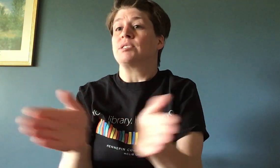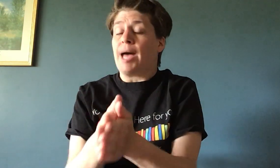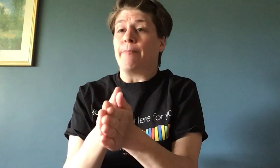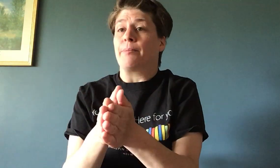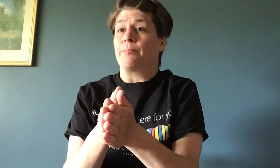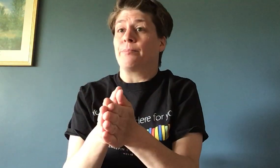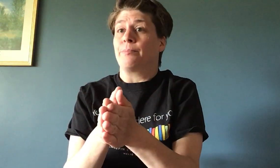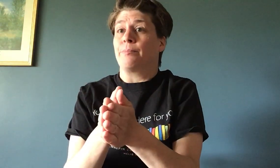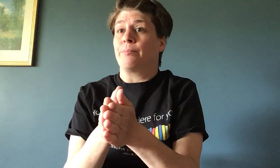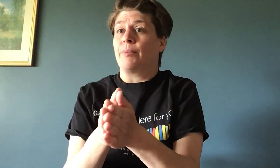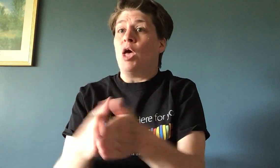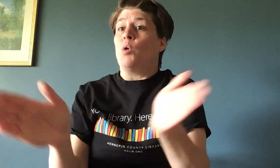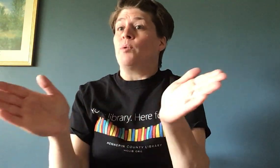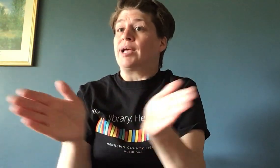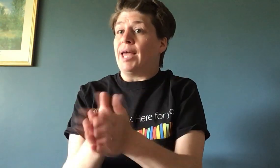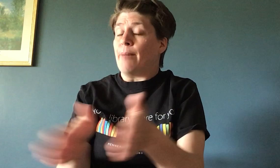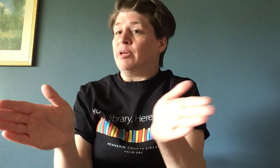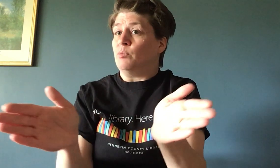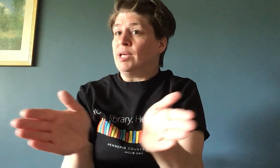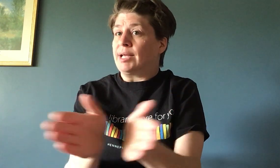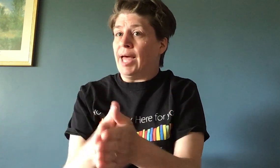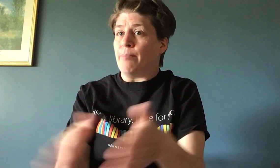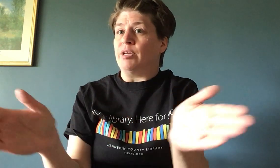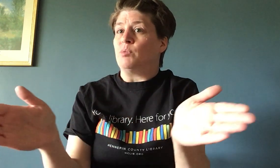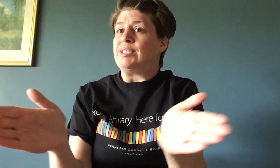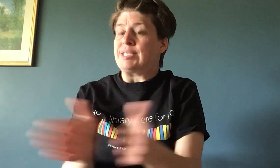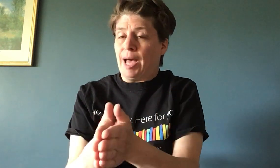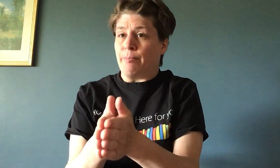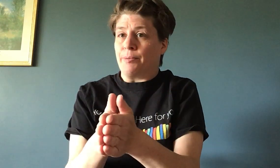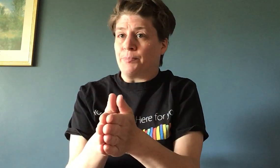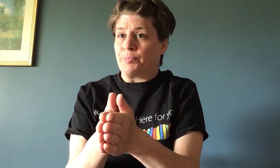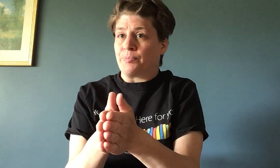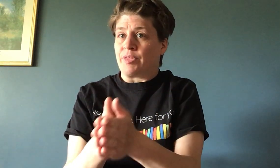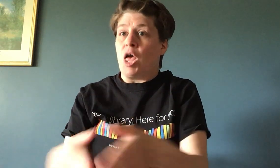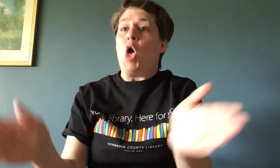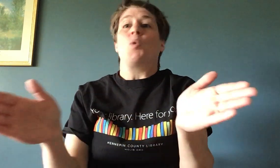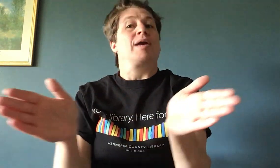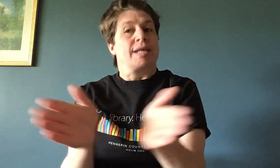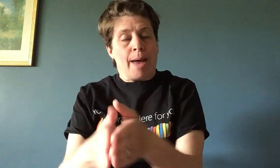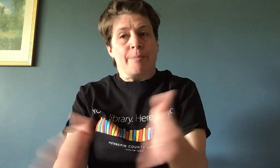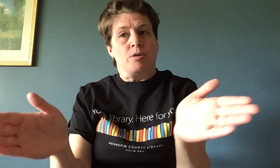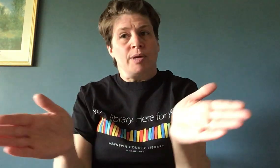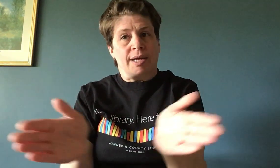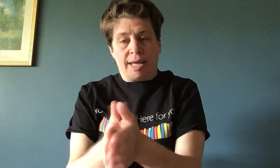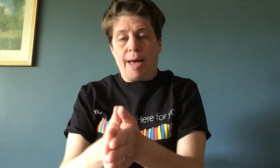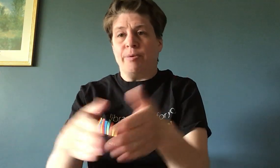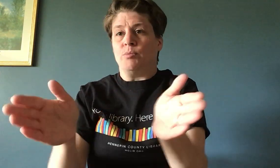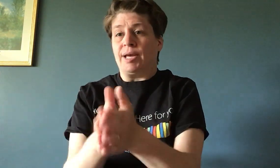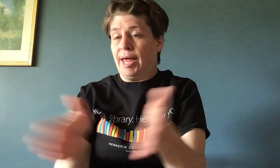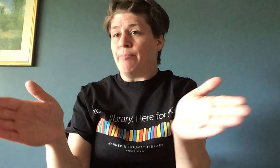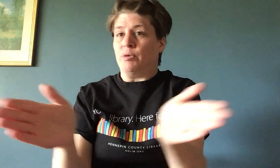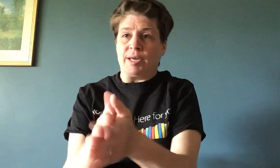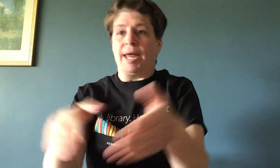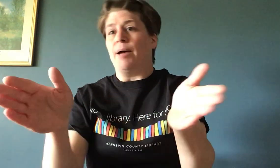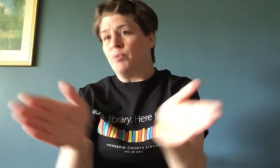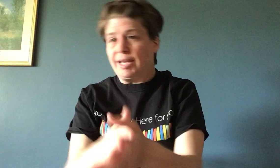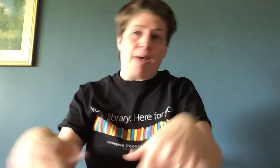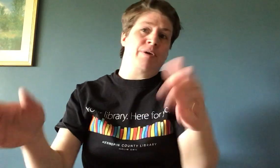stop. We clap and we clap and we stop. We clap and we clap and we clap and we clap. We clap and we